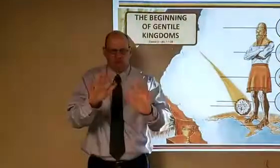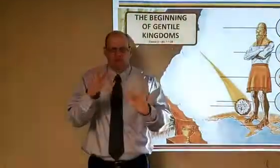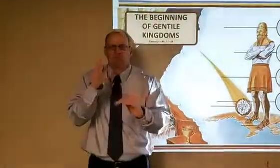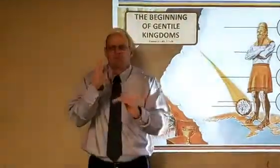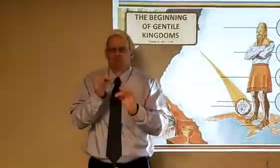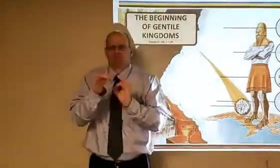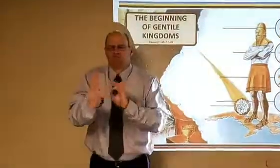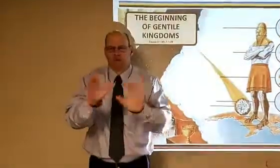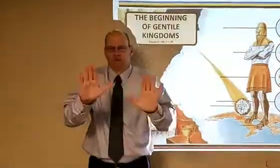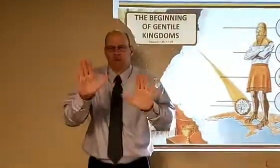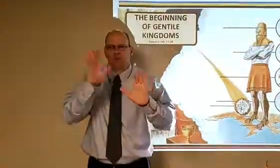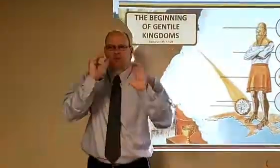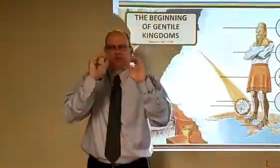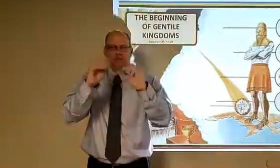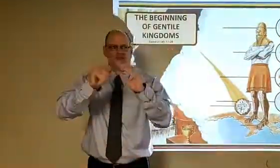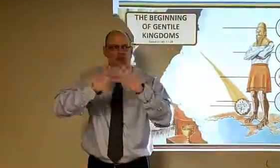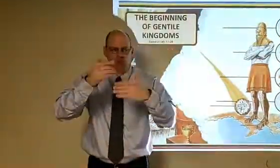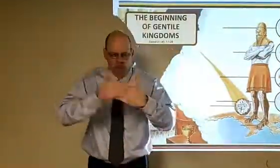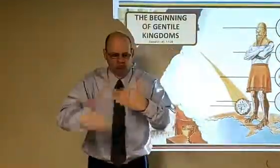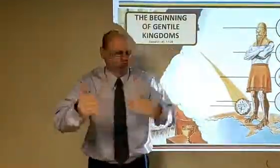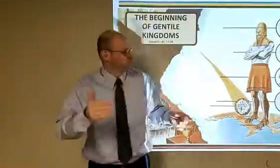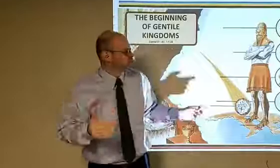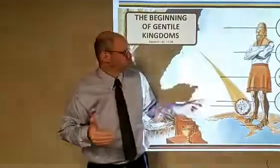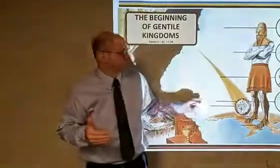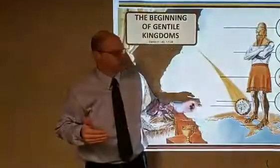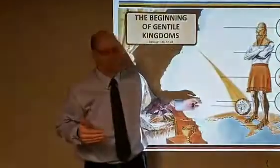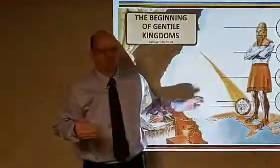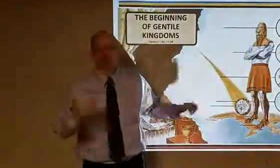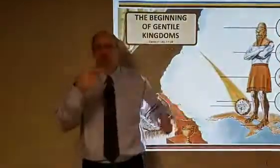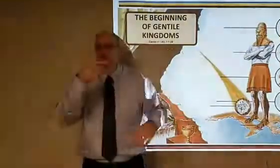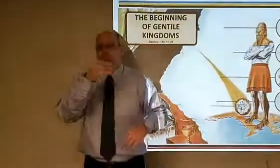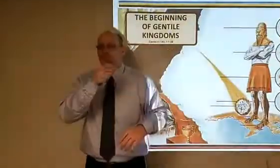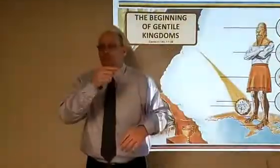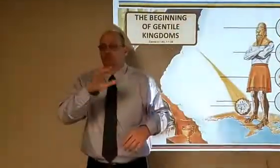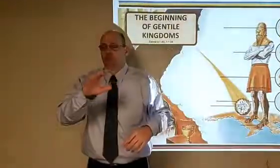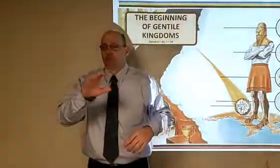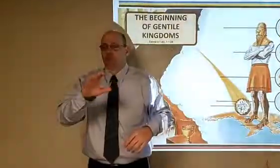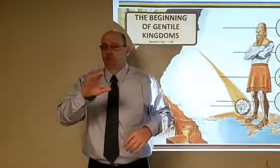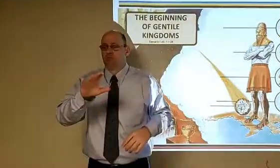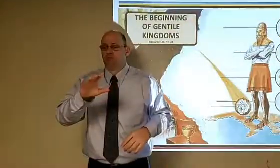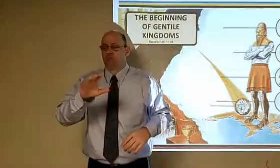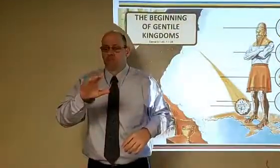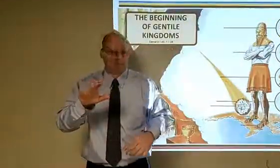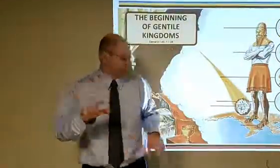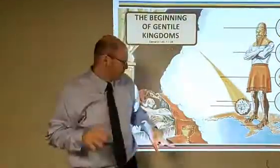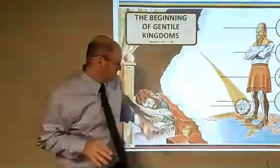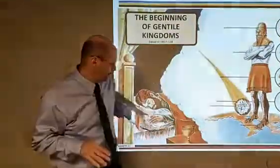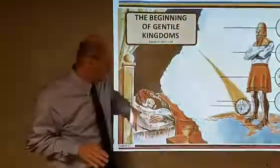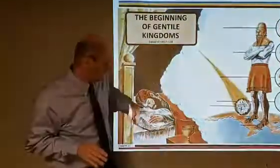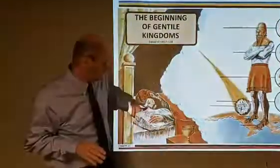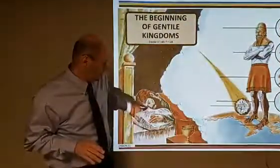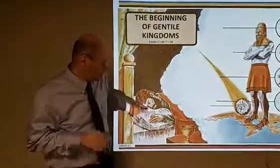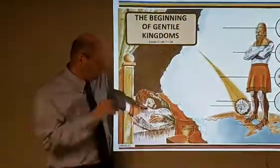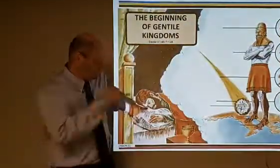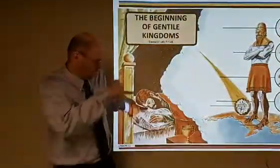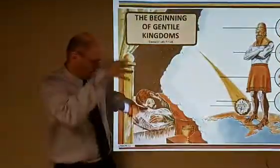I know I don't have time to start today, so next Sunday I'll begin teaching regarding Daniel, talking about the beginning of